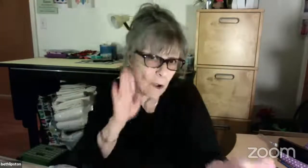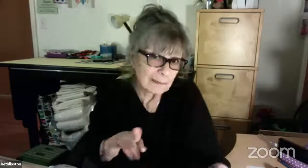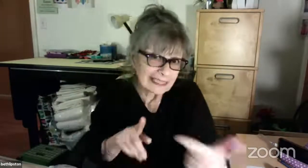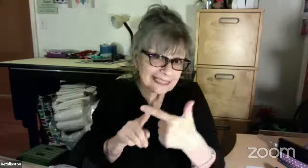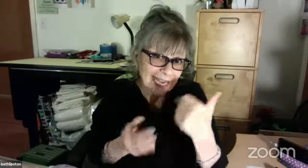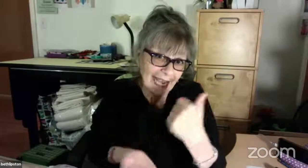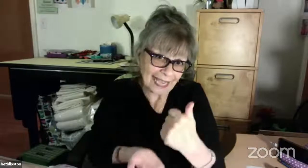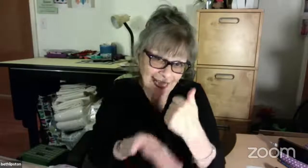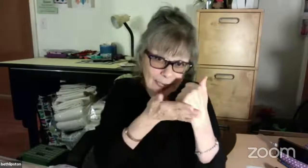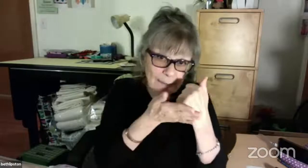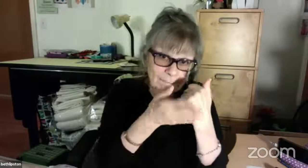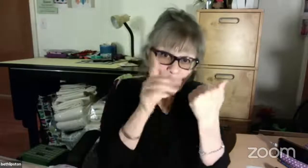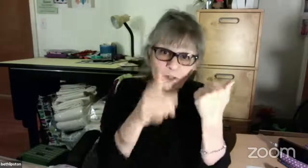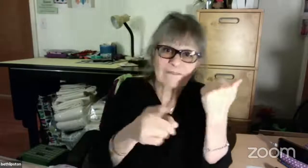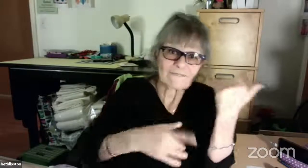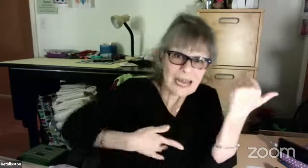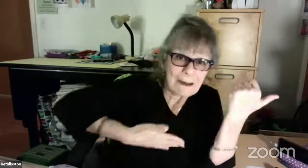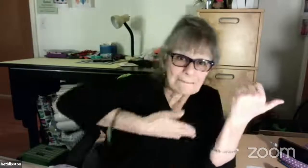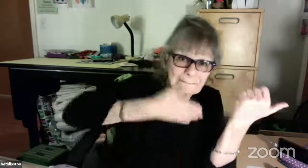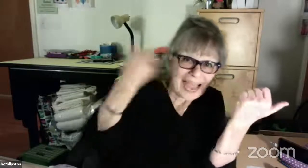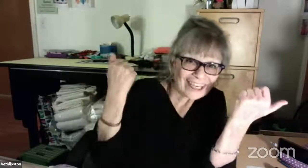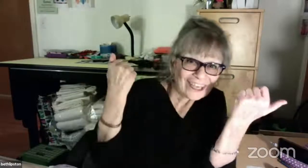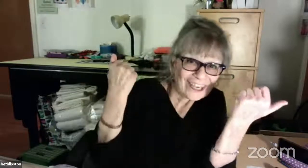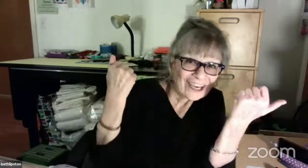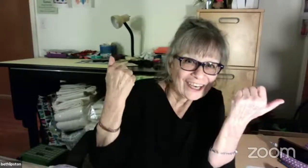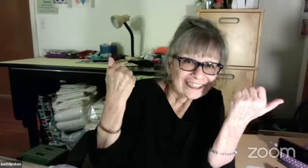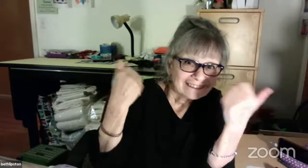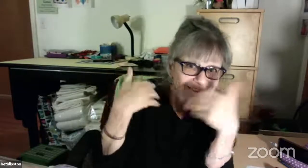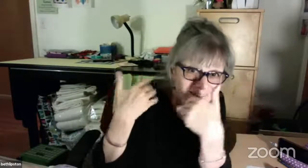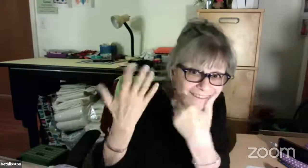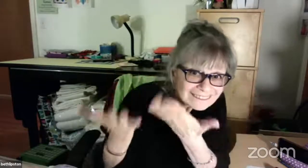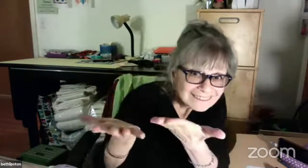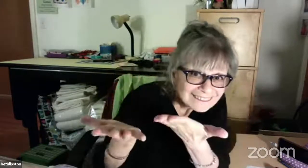exact style that certain people want. So I hope that helps you feel better.